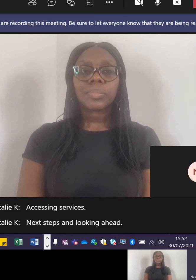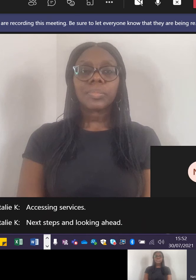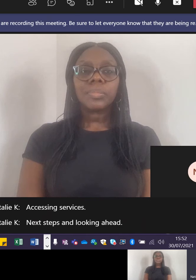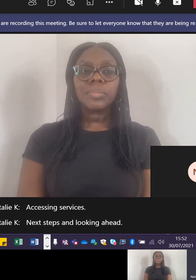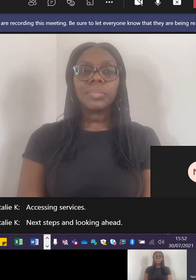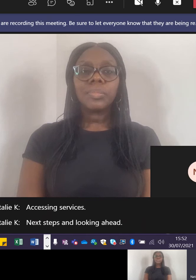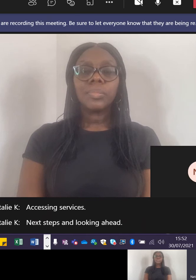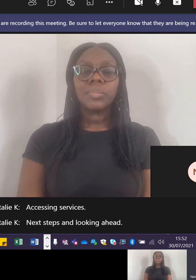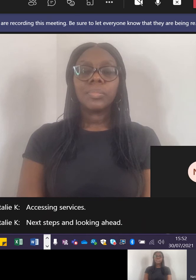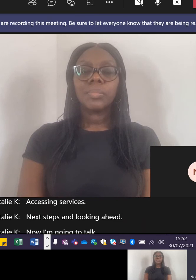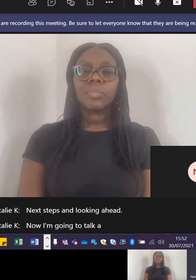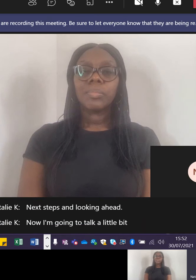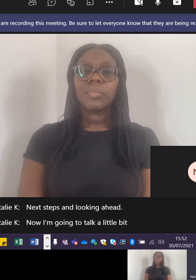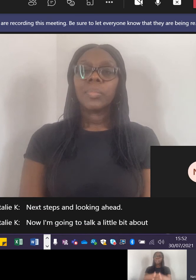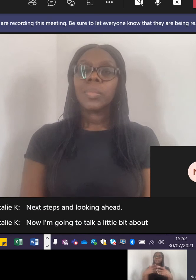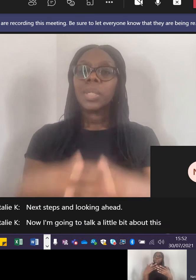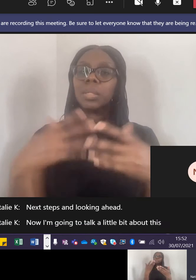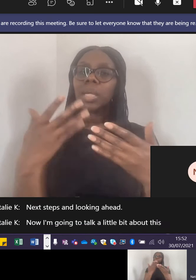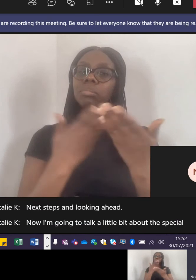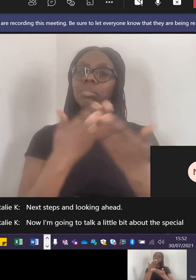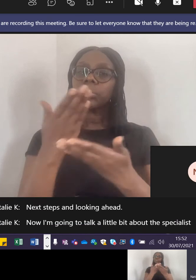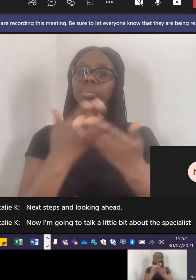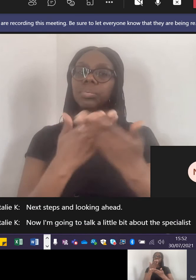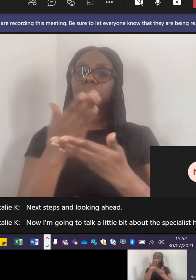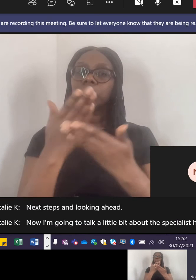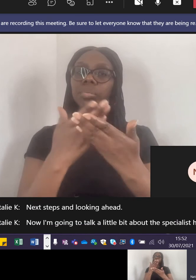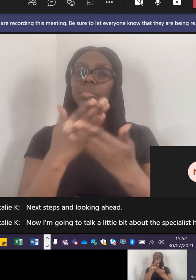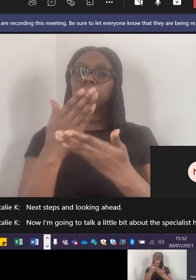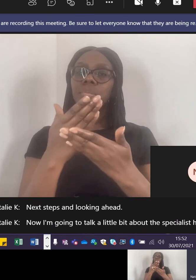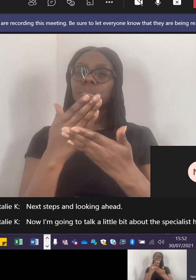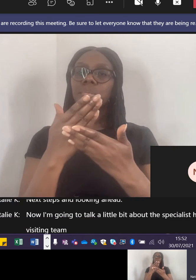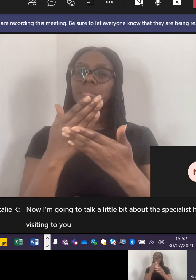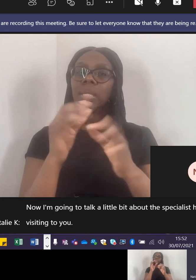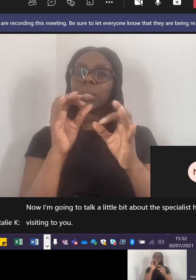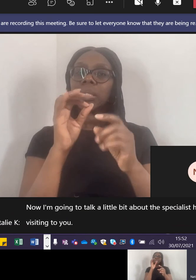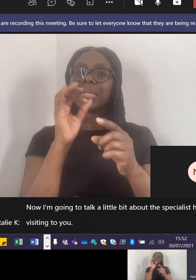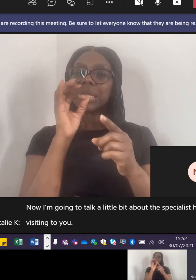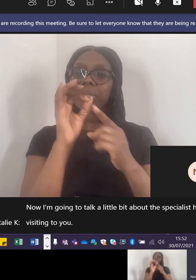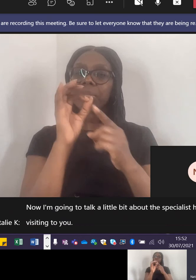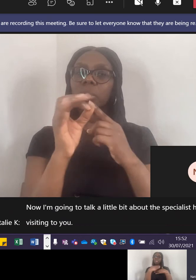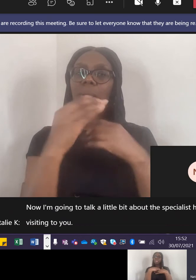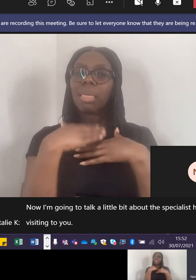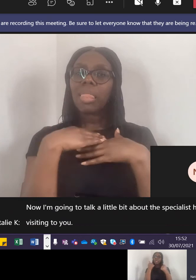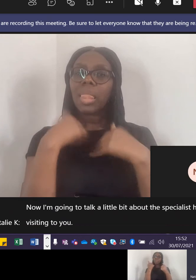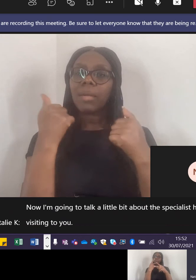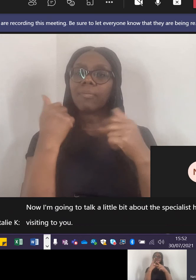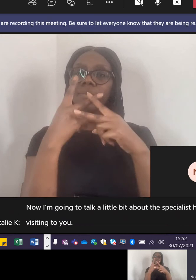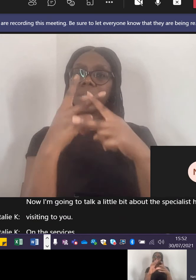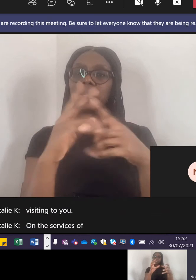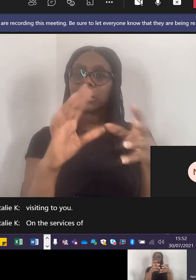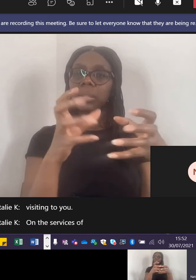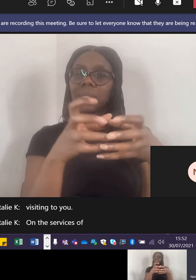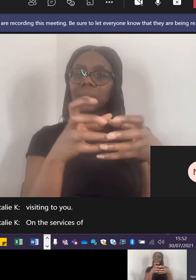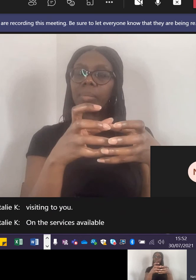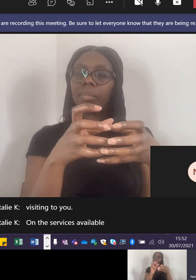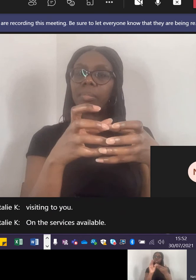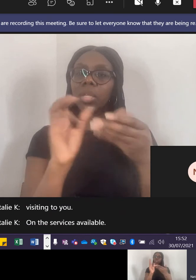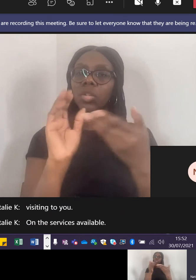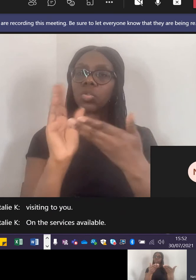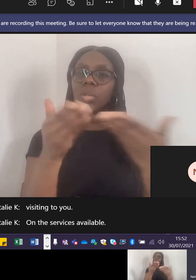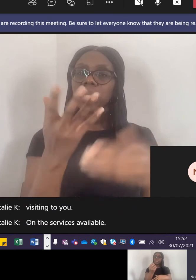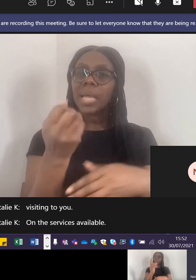Now I'm going to talk a little bit about the specialist health visiting team and the services available.